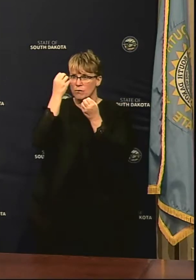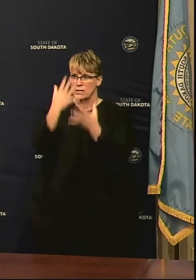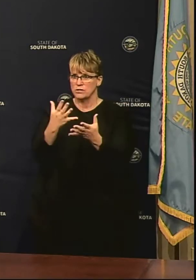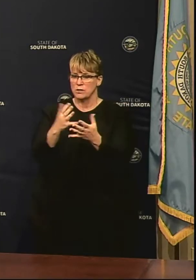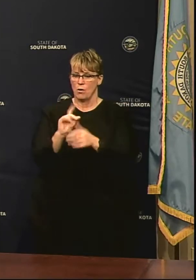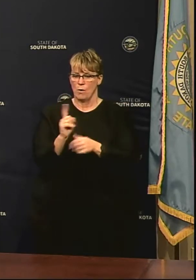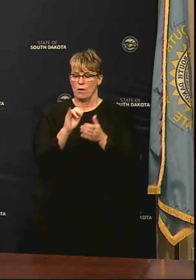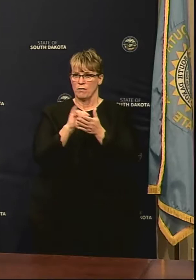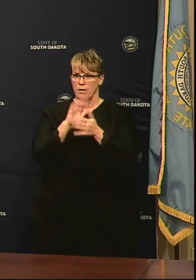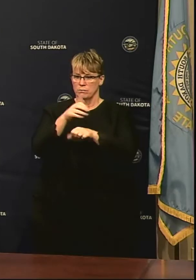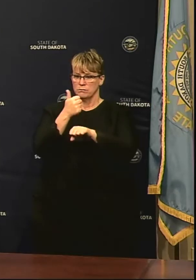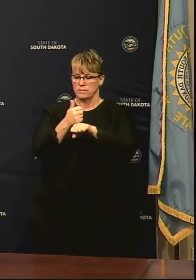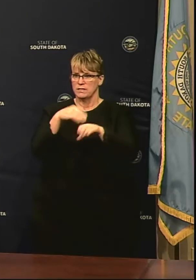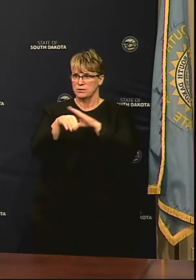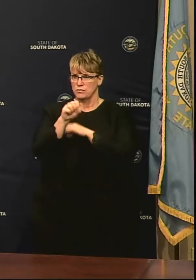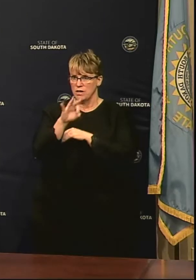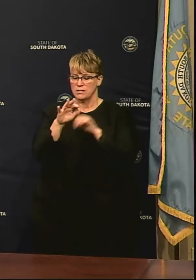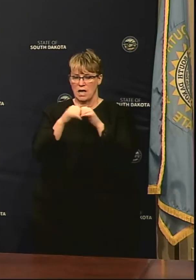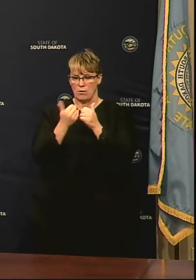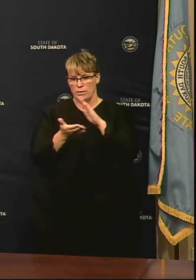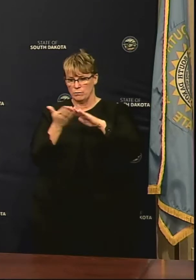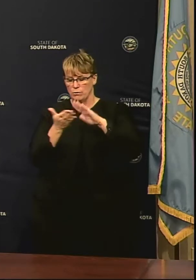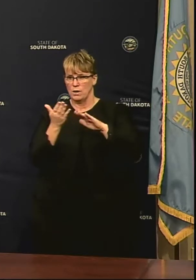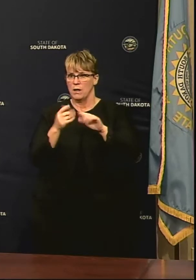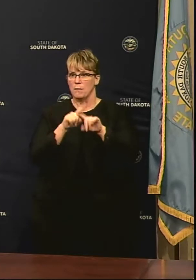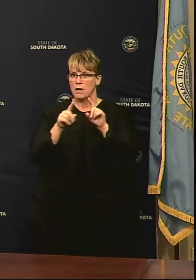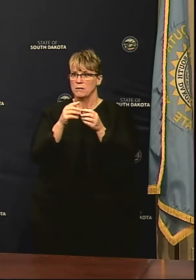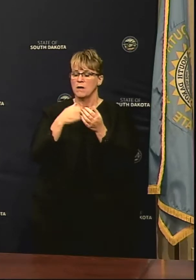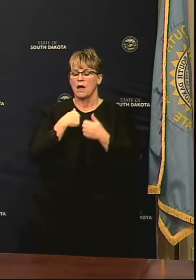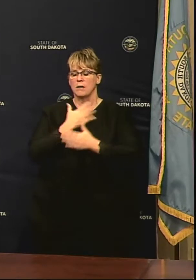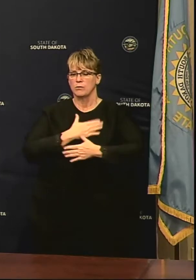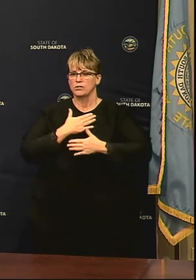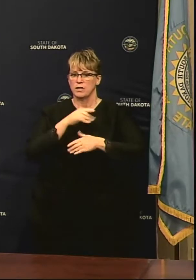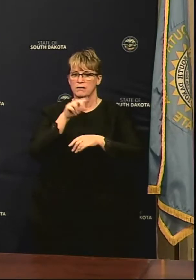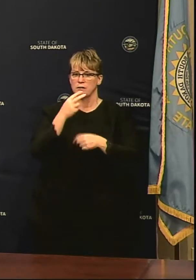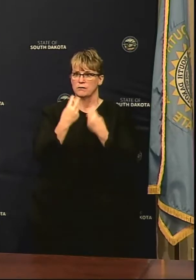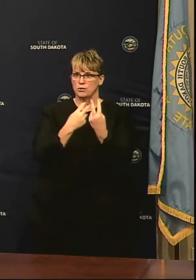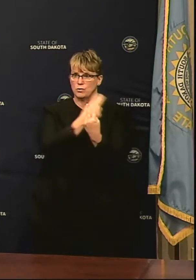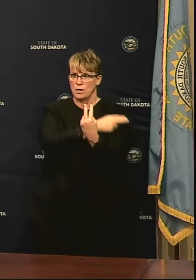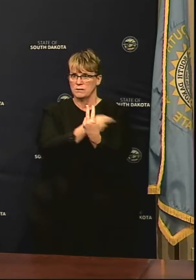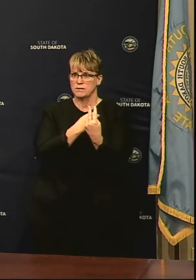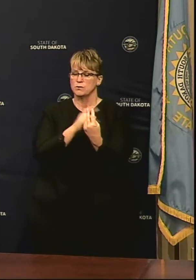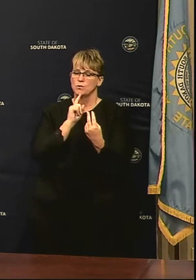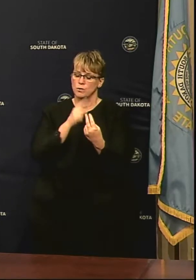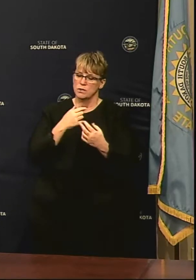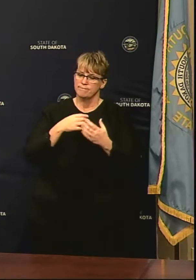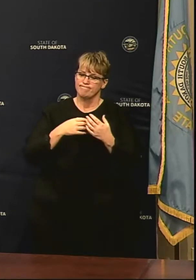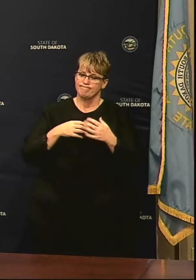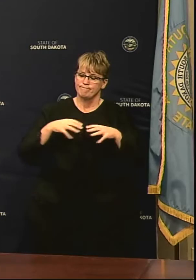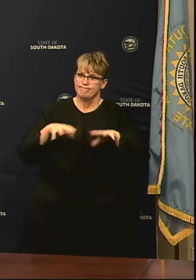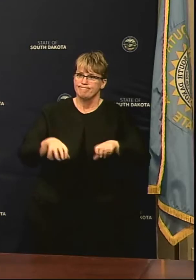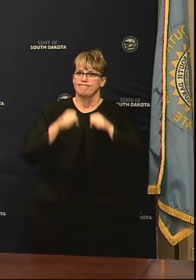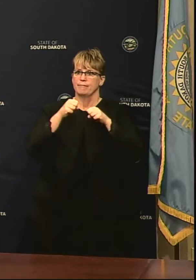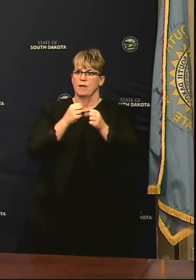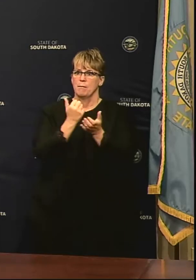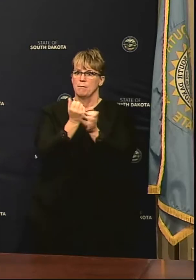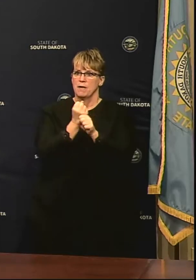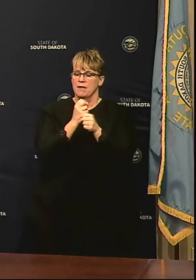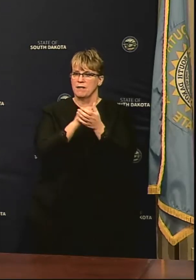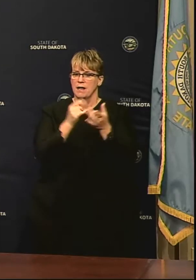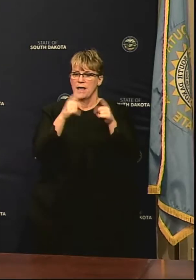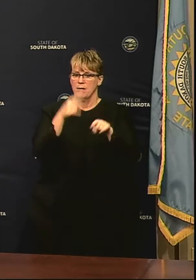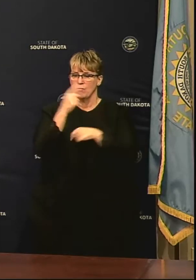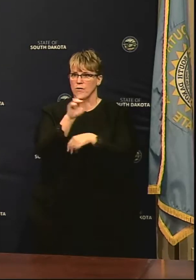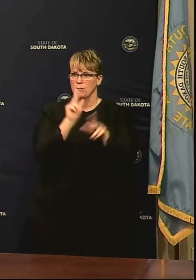come on where that will be and how it will be facilitated, but I appreciate Sanford and Avera stepping up and making that happen for the people of South